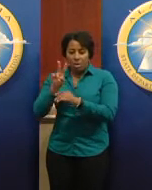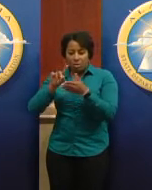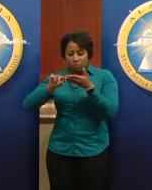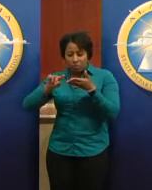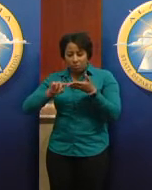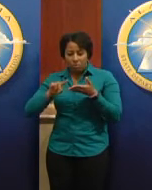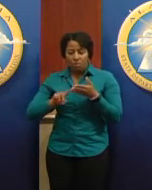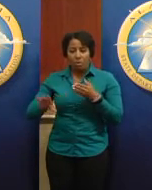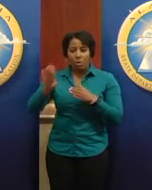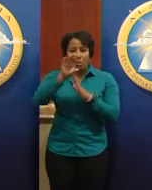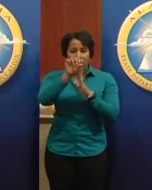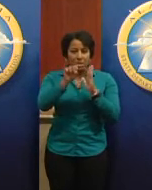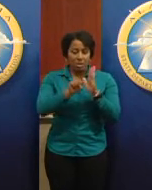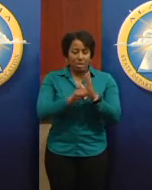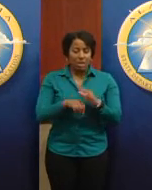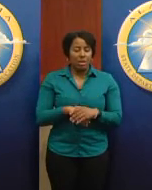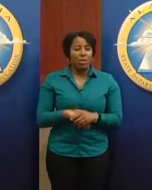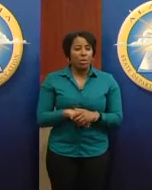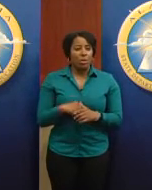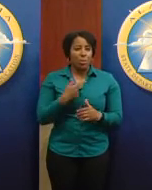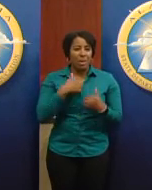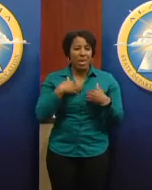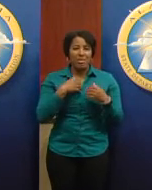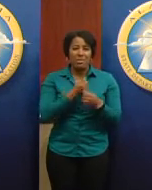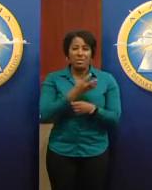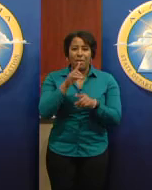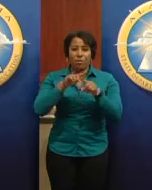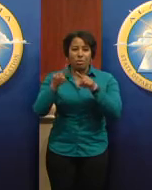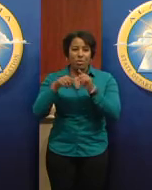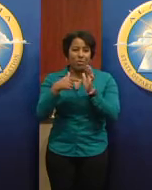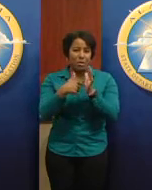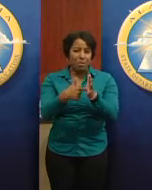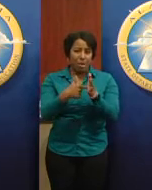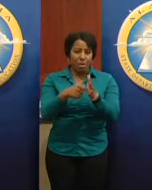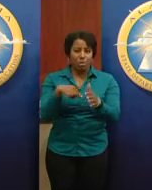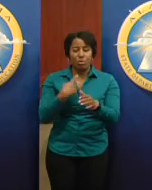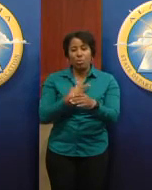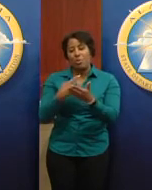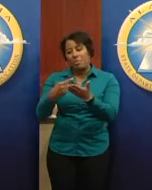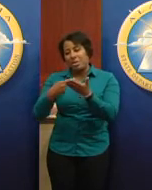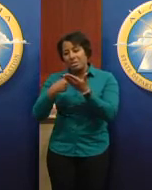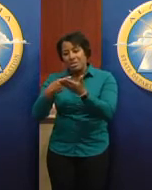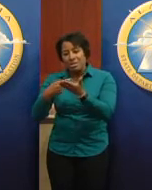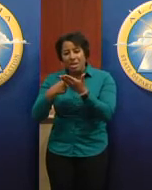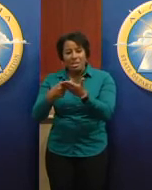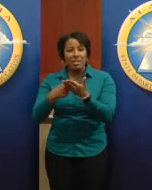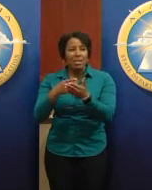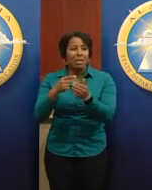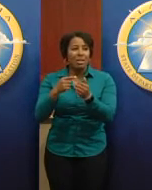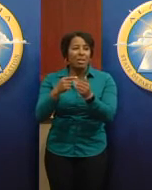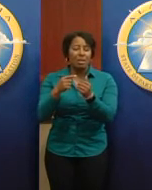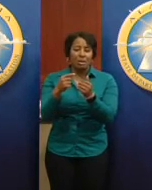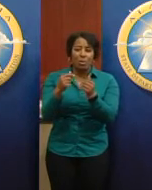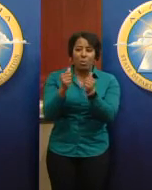have talked about, we've looked at several models, and obviously we've talked to folks in multiple states.